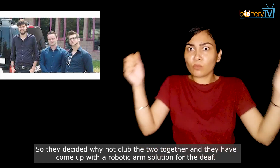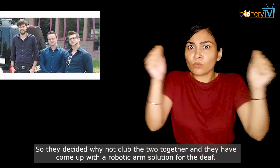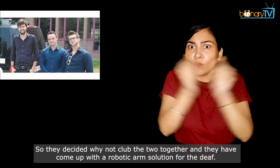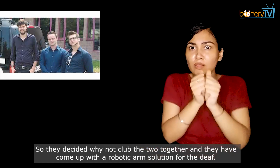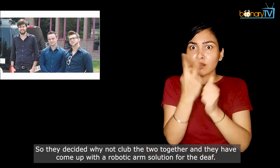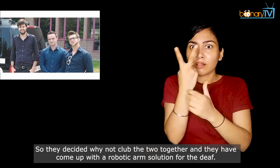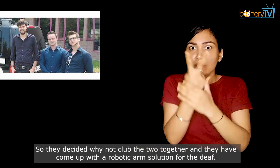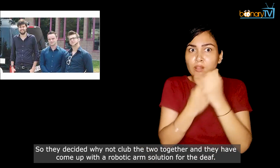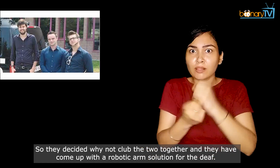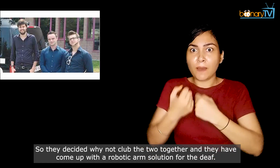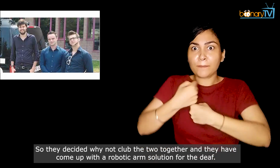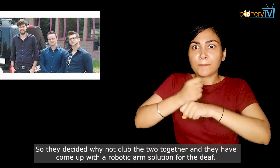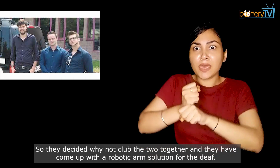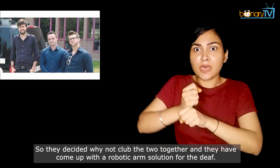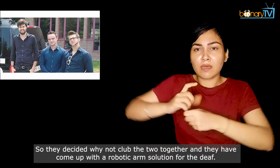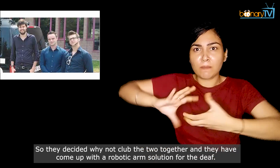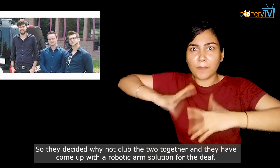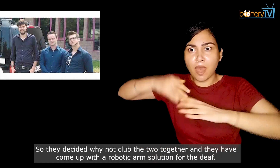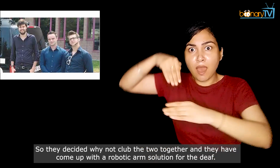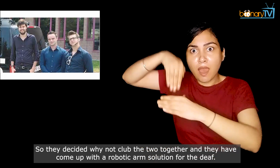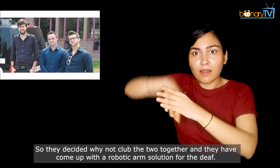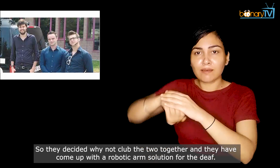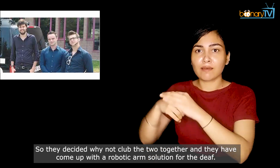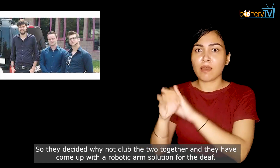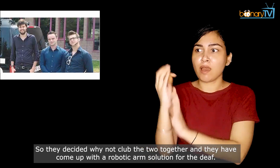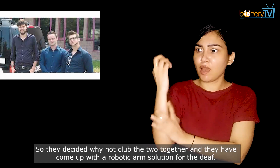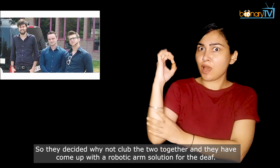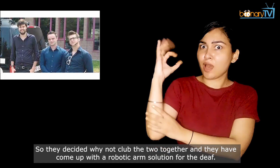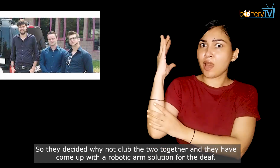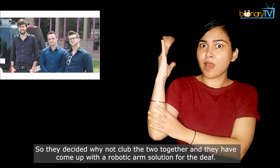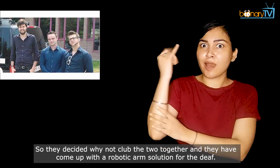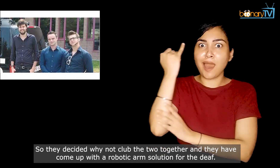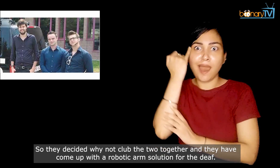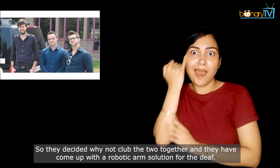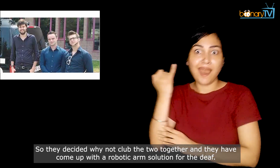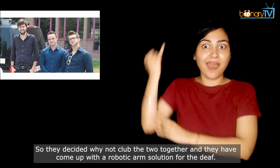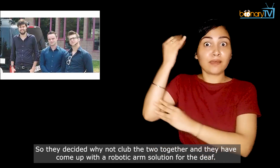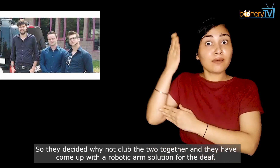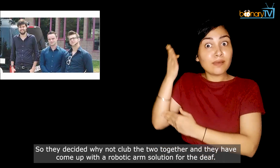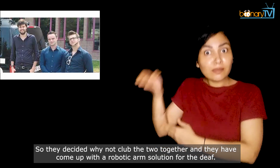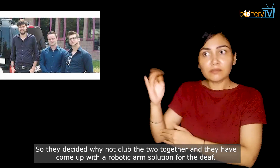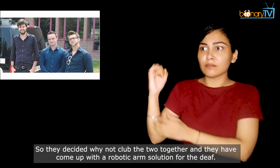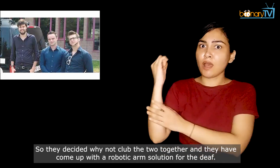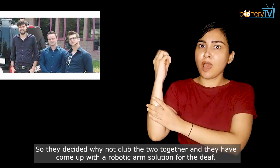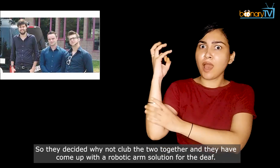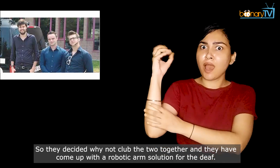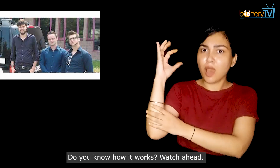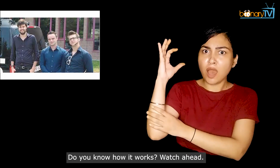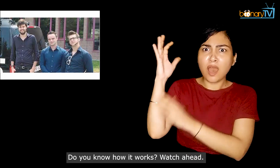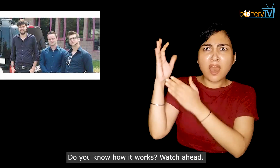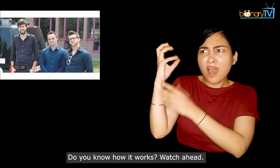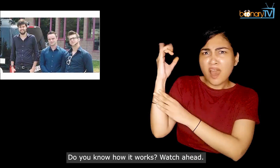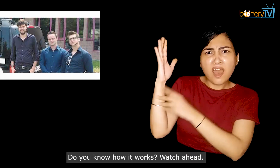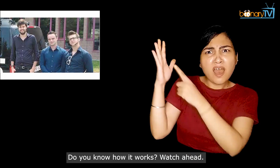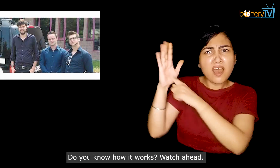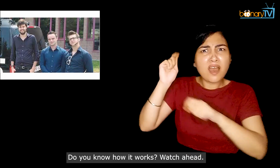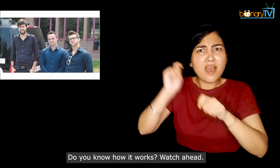up with a robotic arm solution for the deaf. Do you know how it